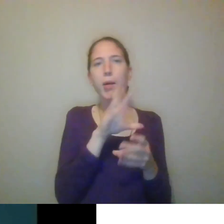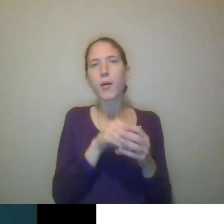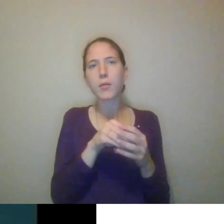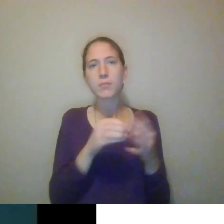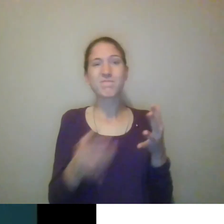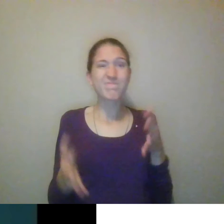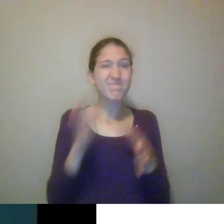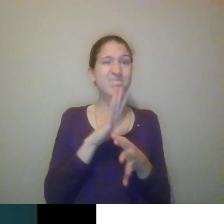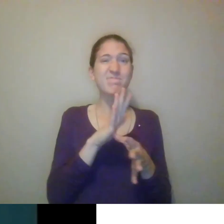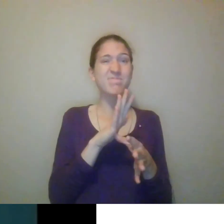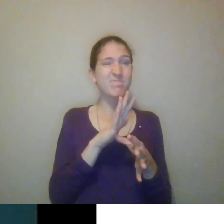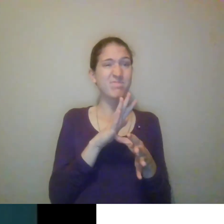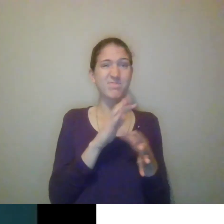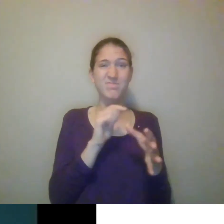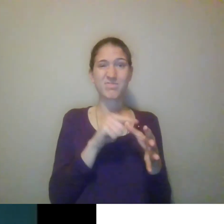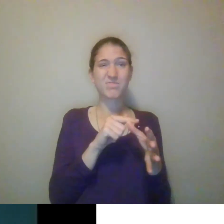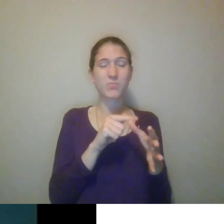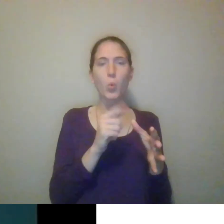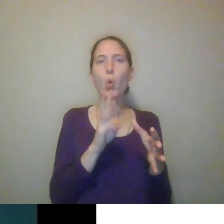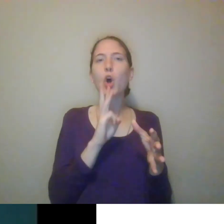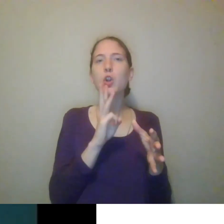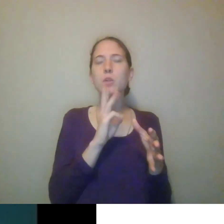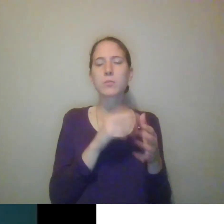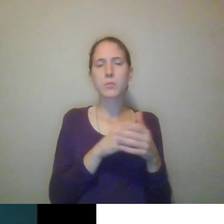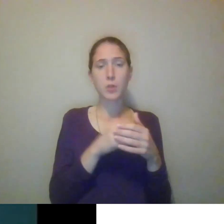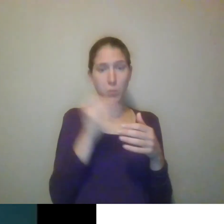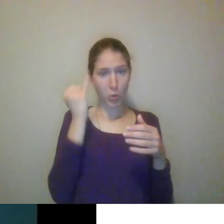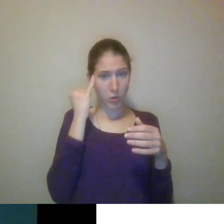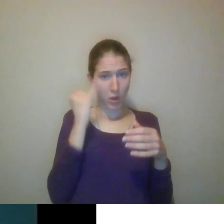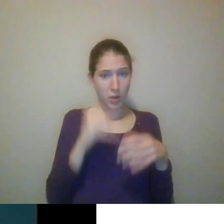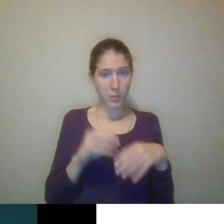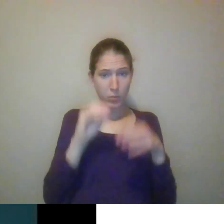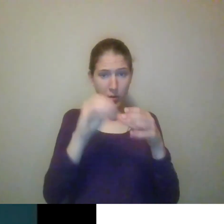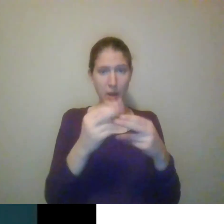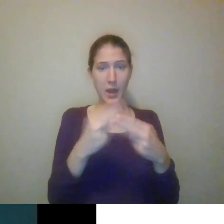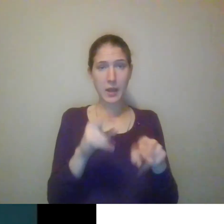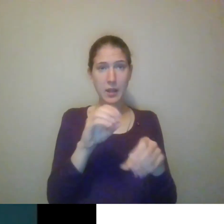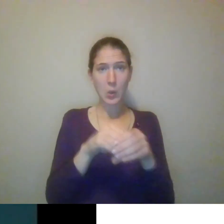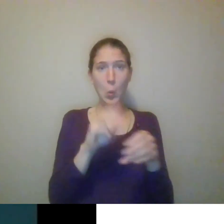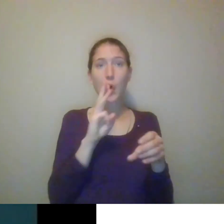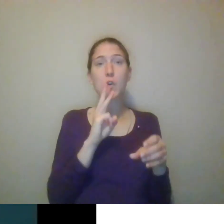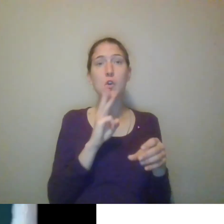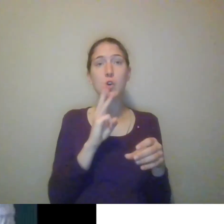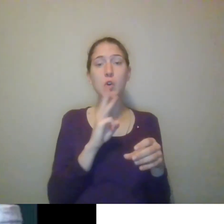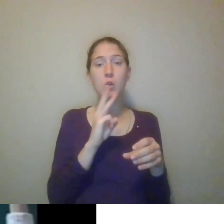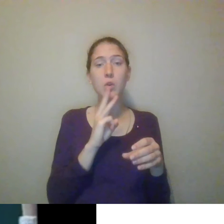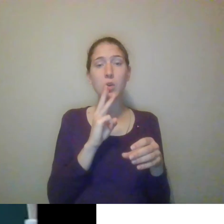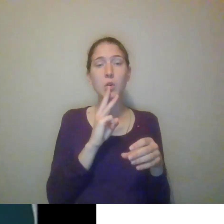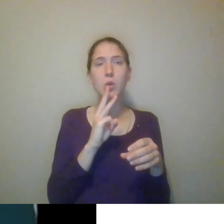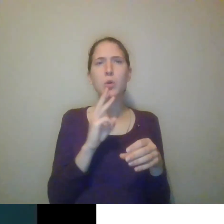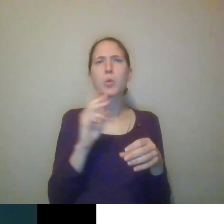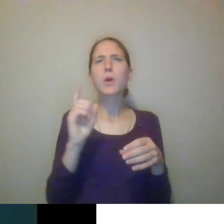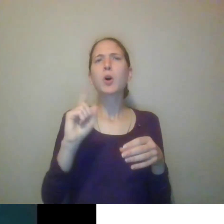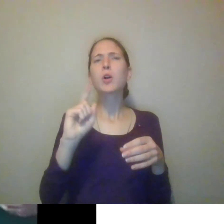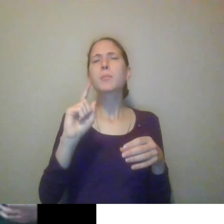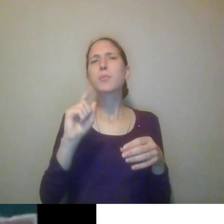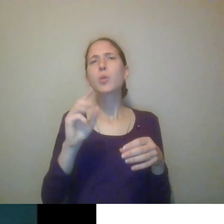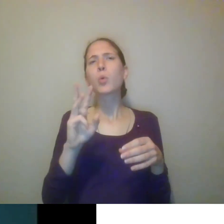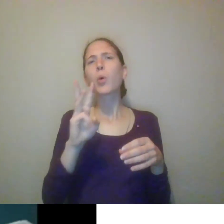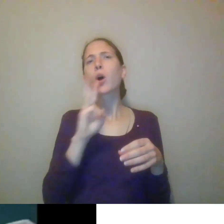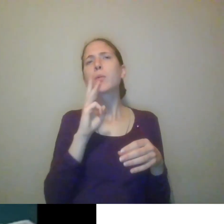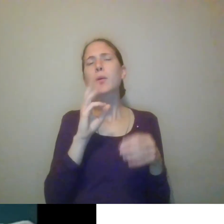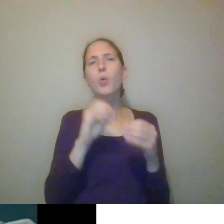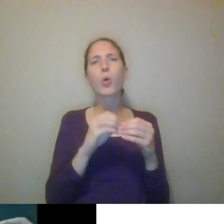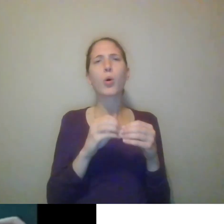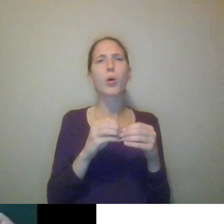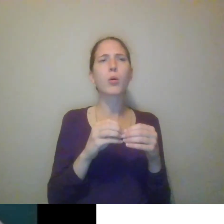if I put that egg, or what should happen if I put that egg in pure water? Where would there be a higher